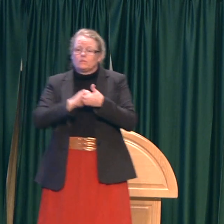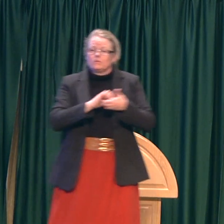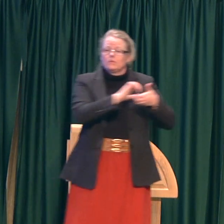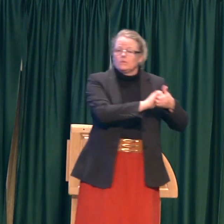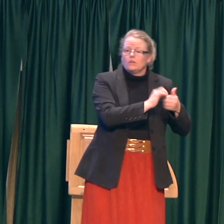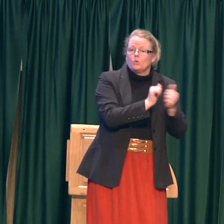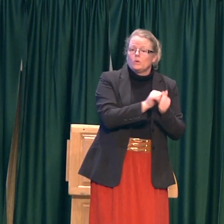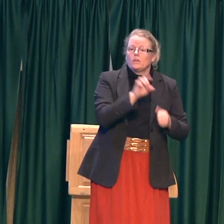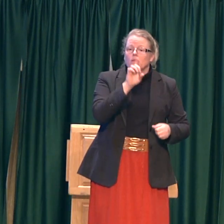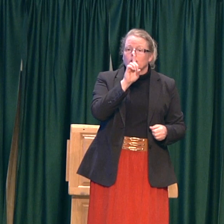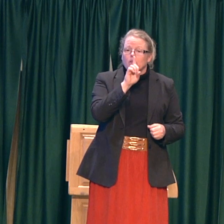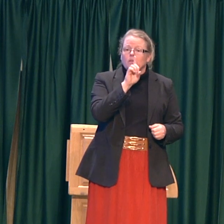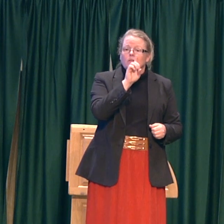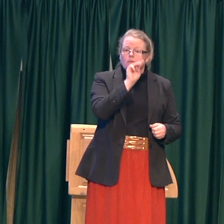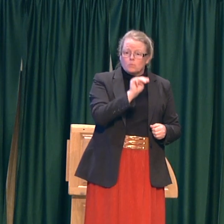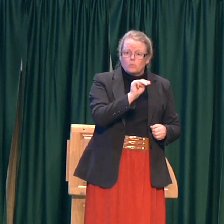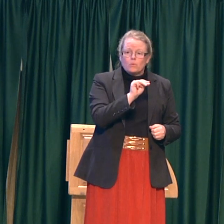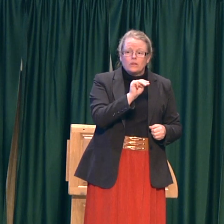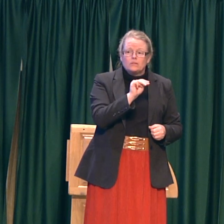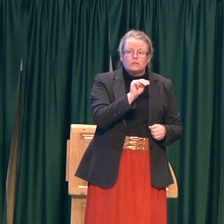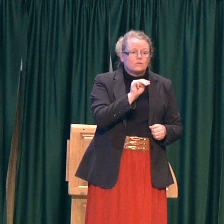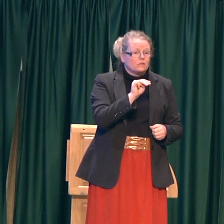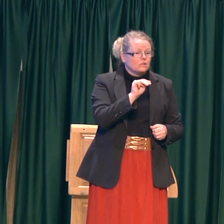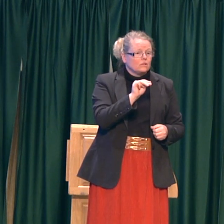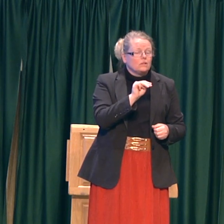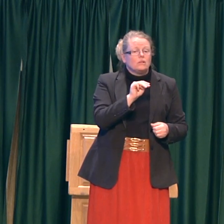without. Because we partner with those in Des Moines,